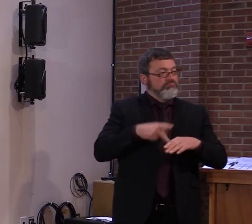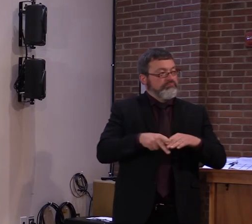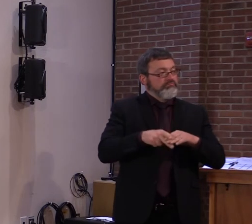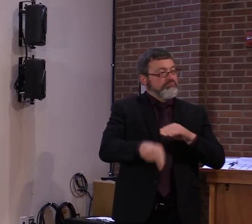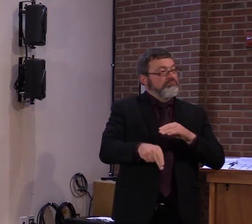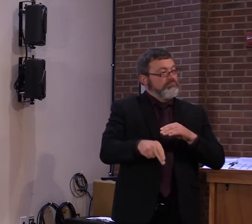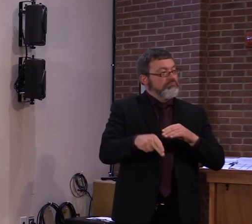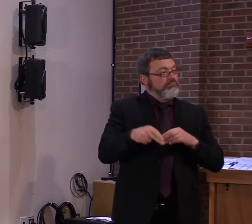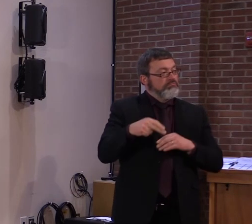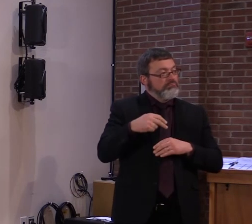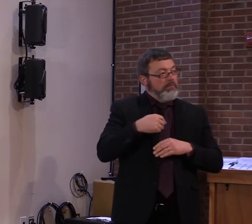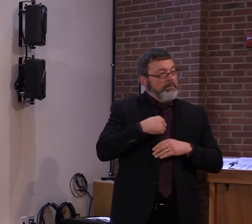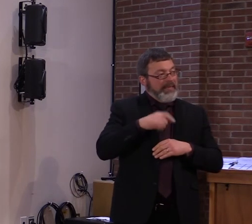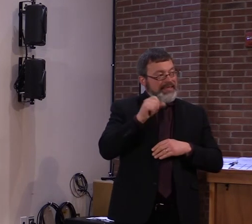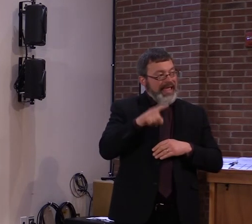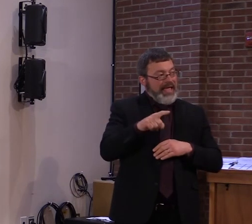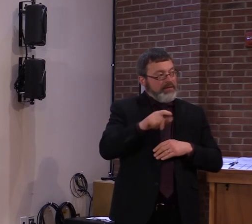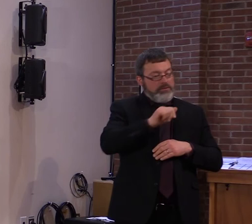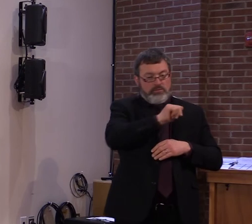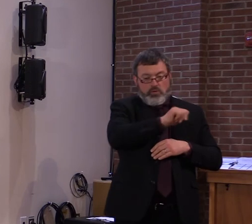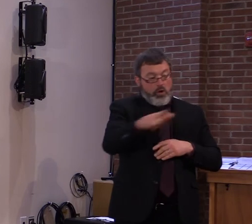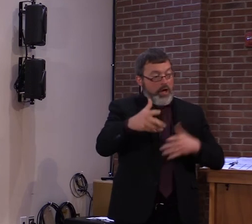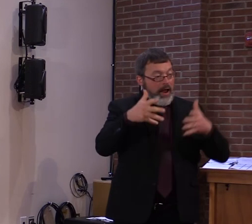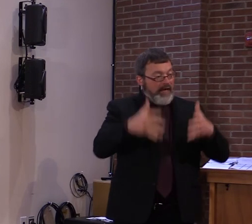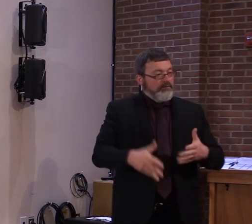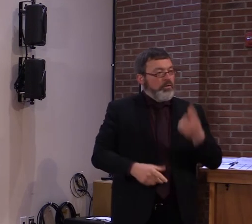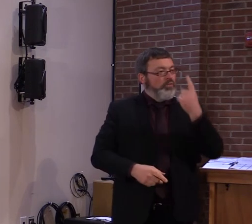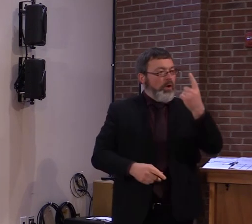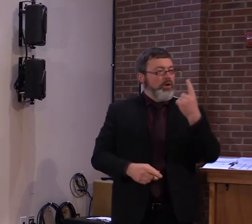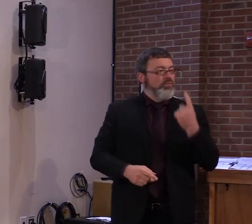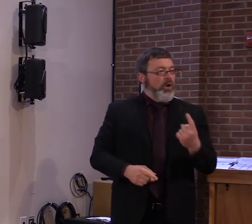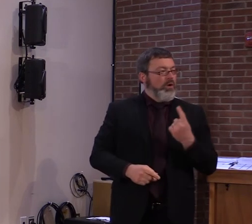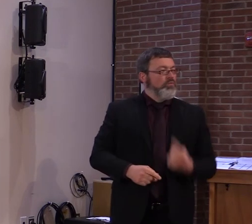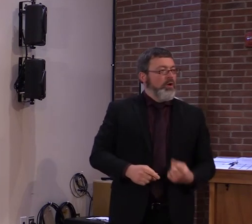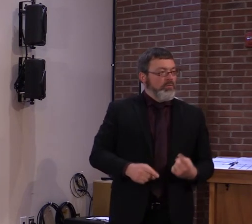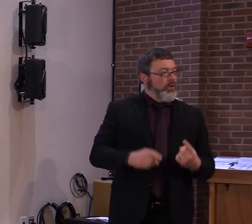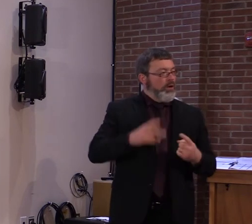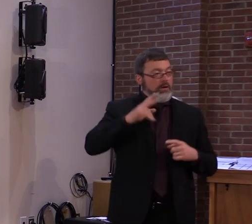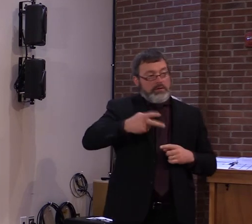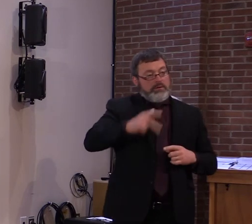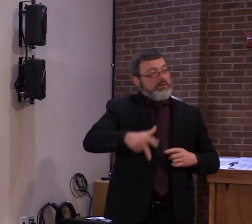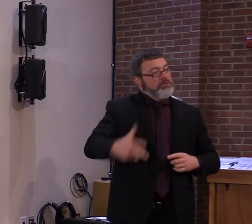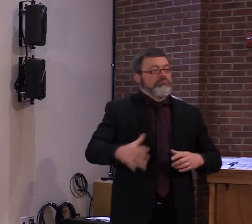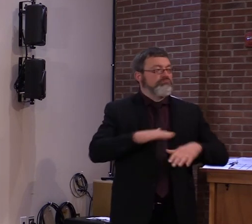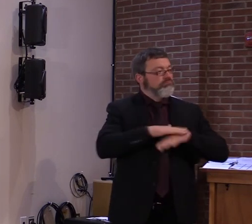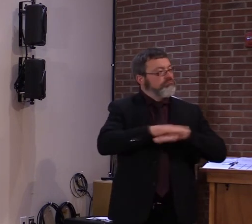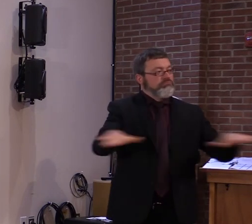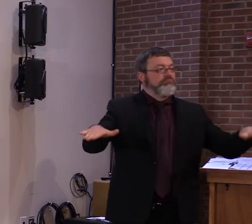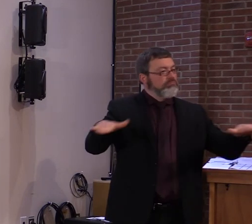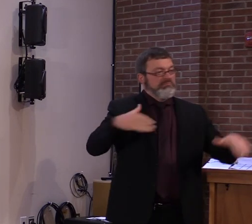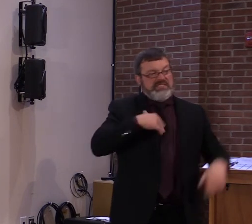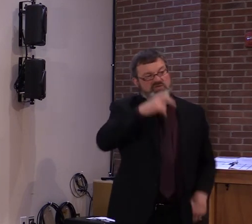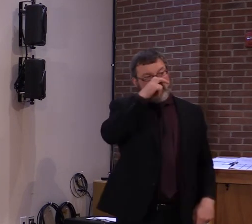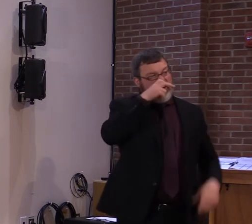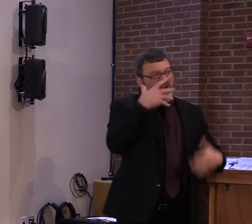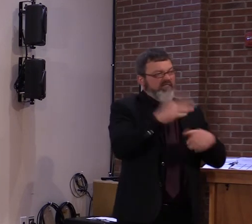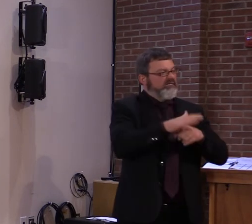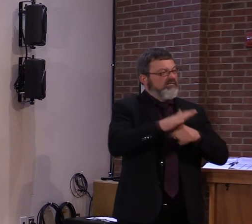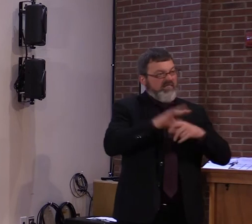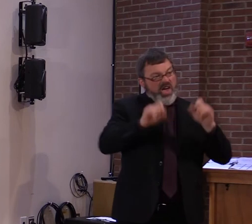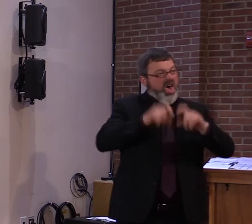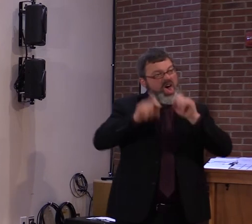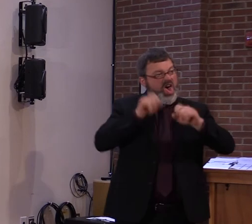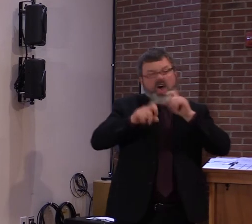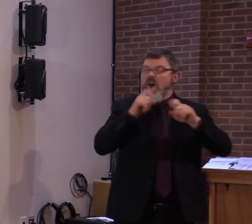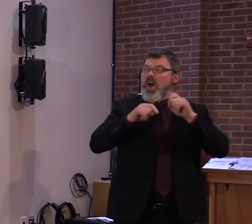ask for everybody to ask one question, the remaining folks, and I apologize that not everybody limited their questions throughout the process,